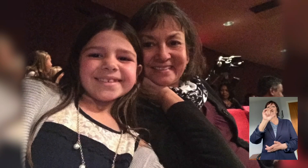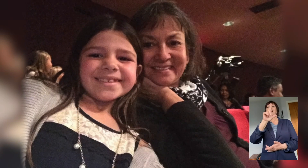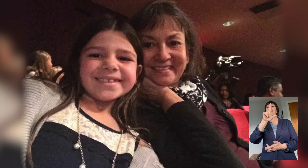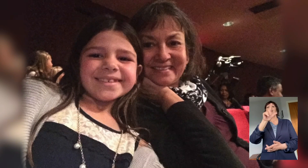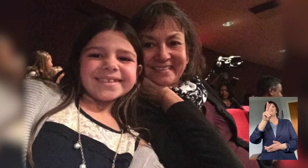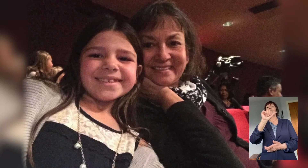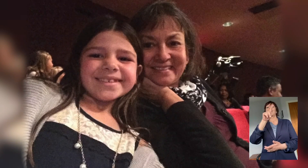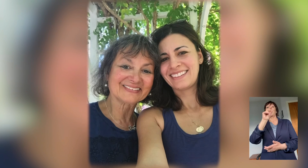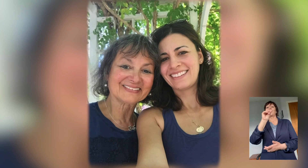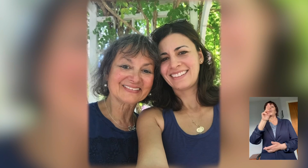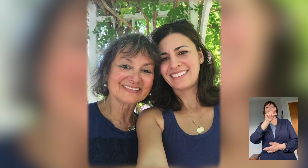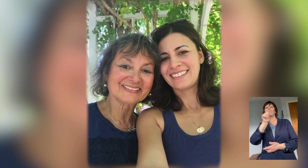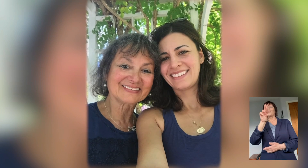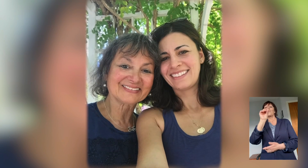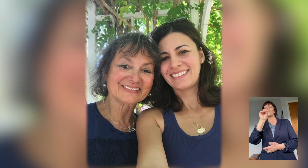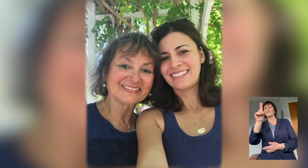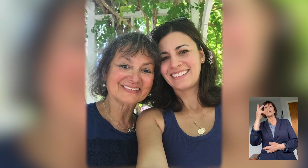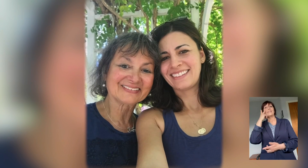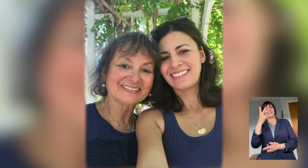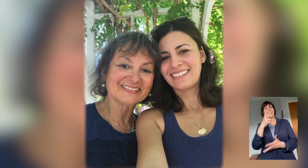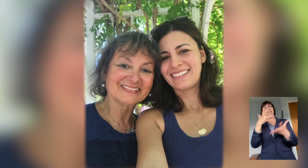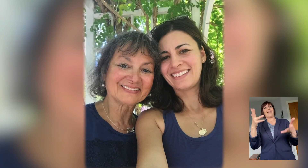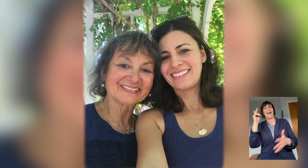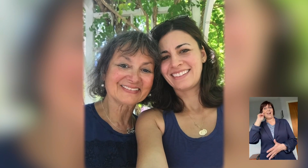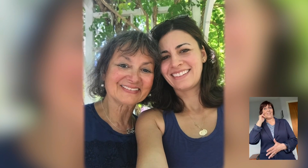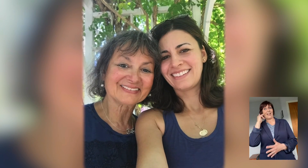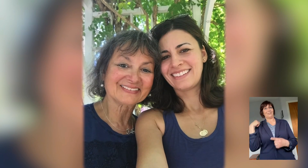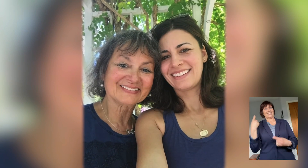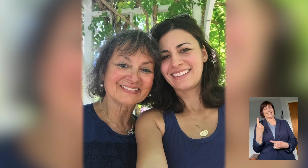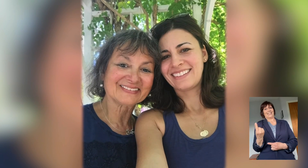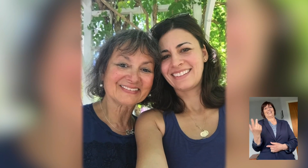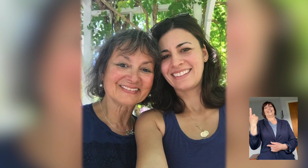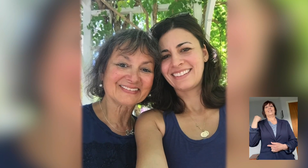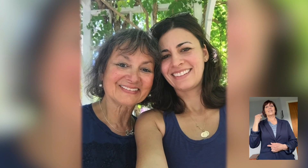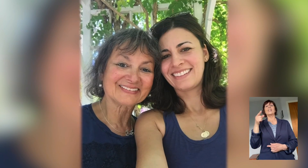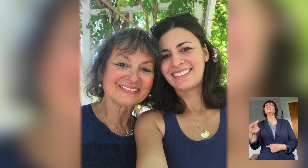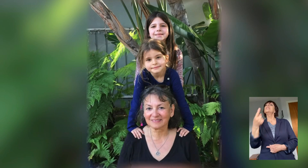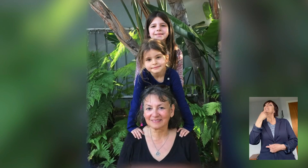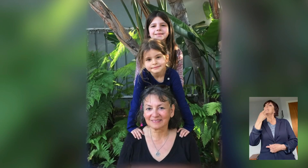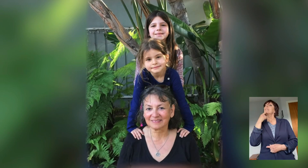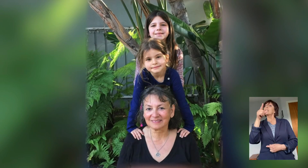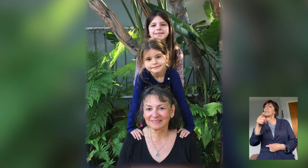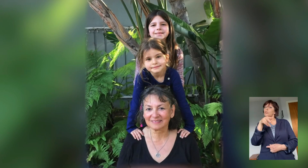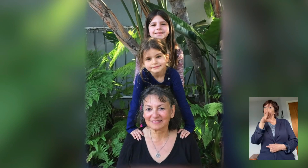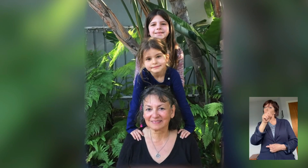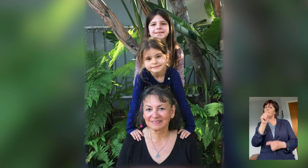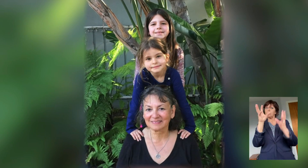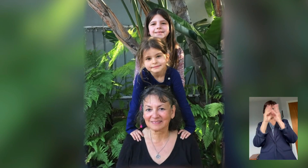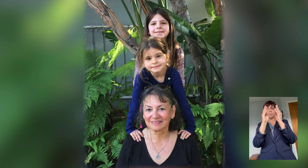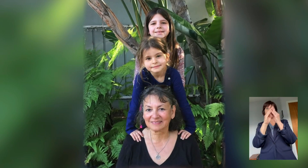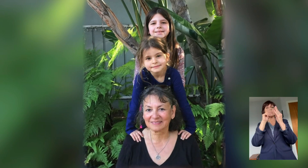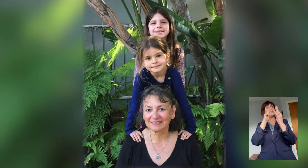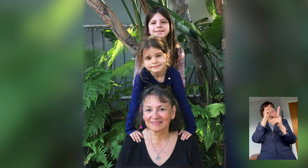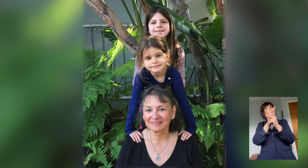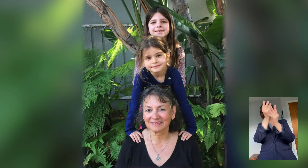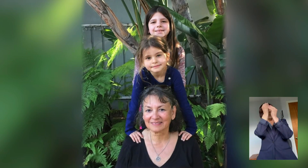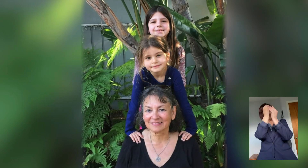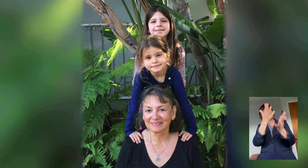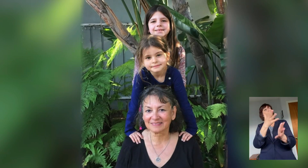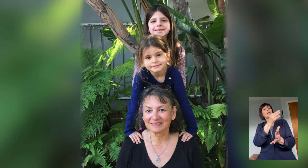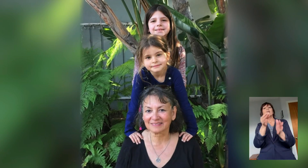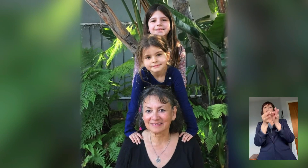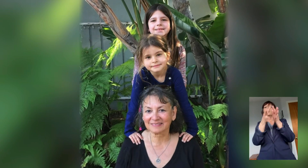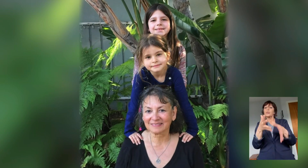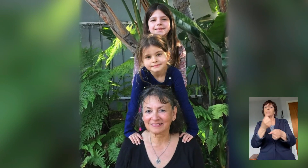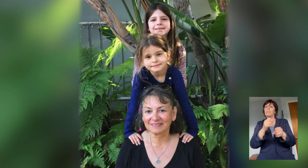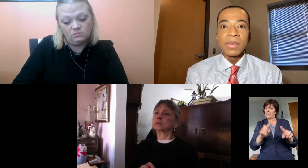has seen Kendra a lot on TV since last March. She tells us the press conferences have kept her informed, and the interpreters